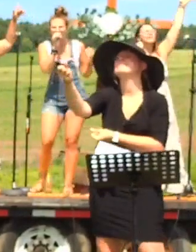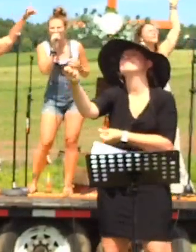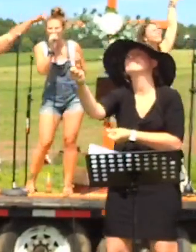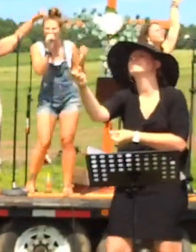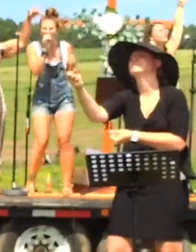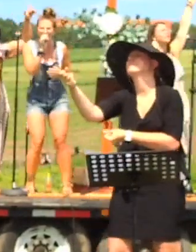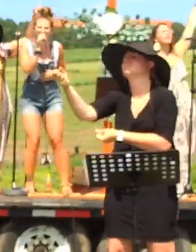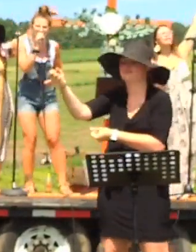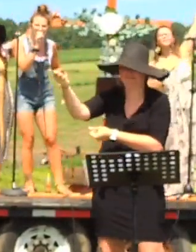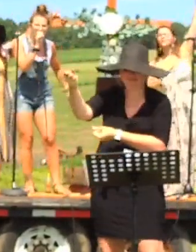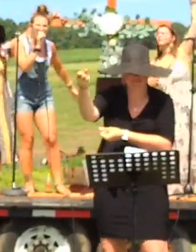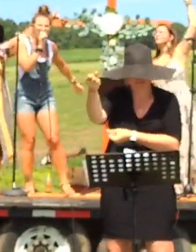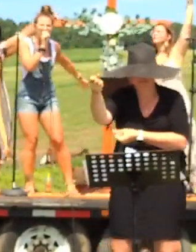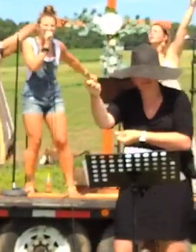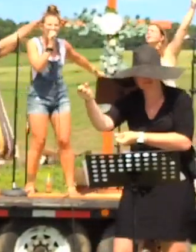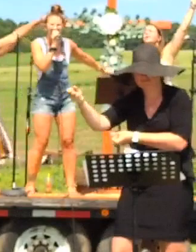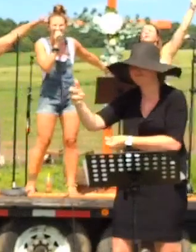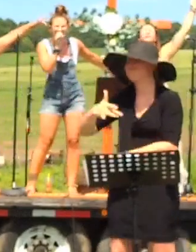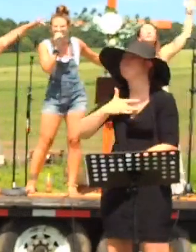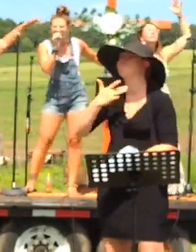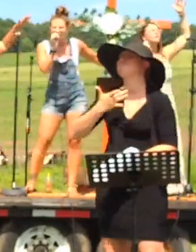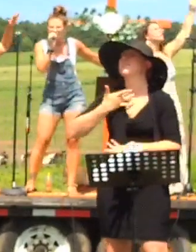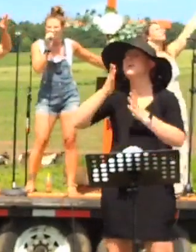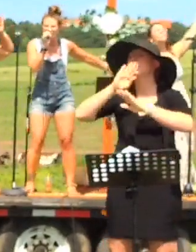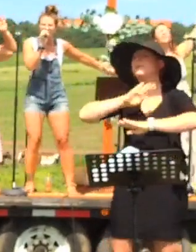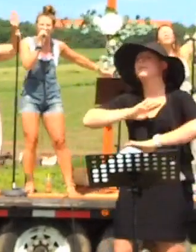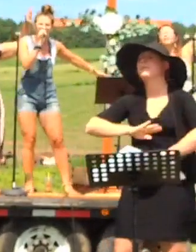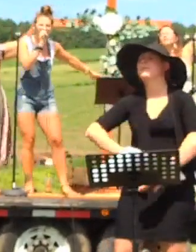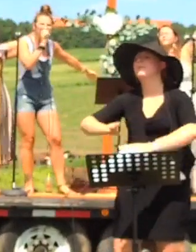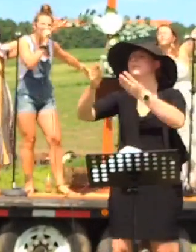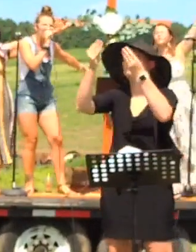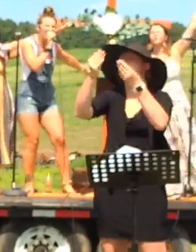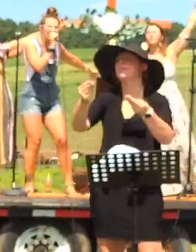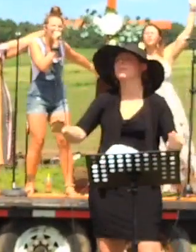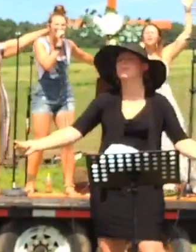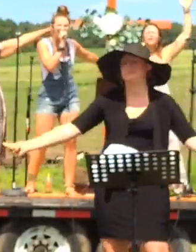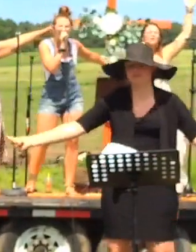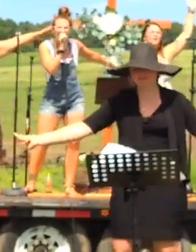Great is your faithfulness. Your